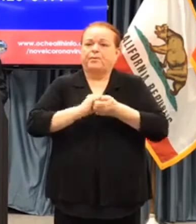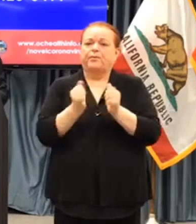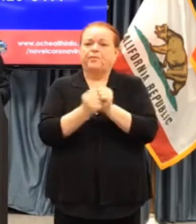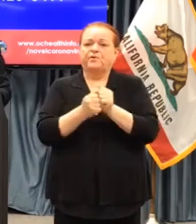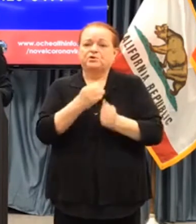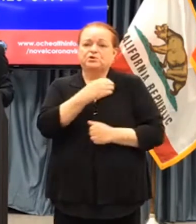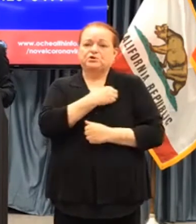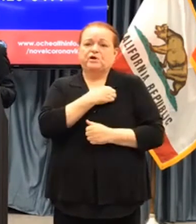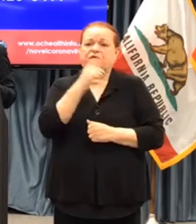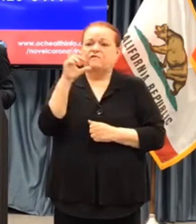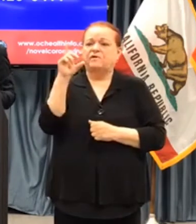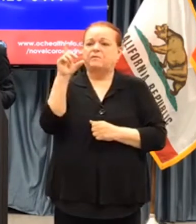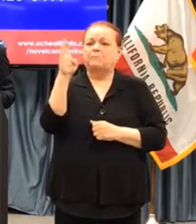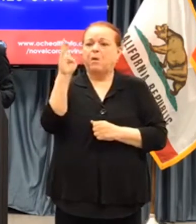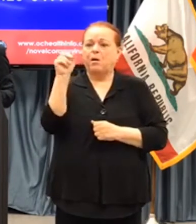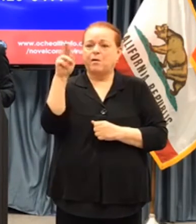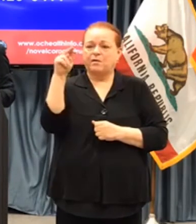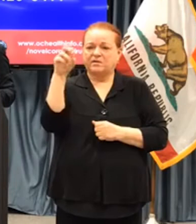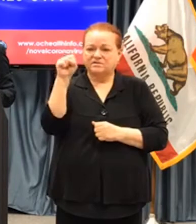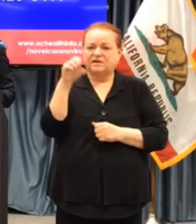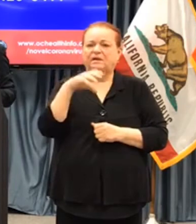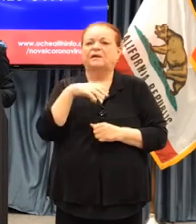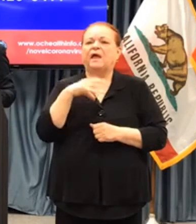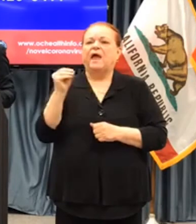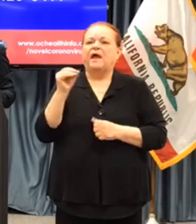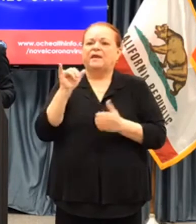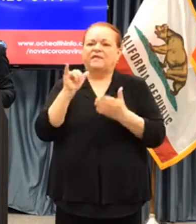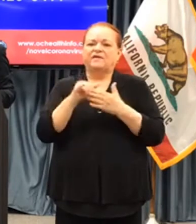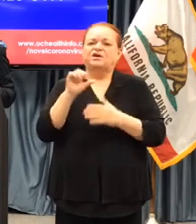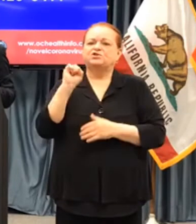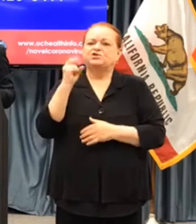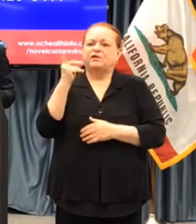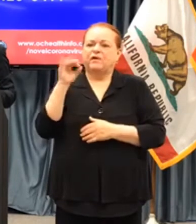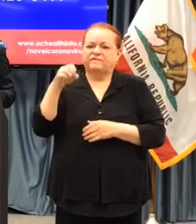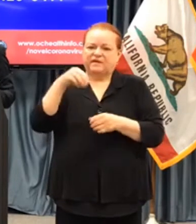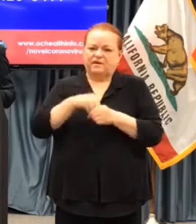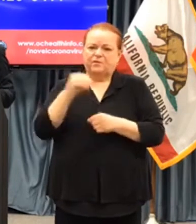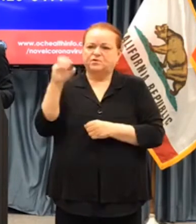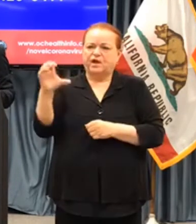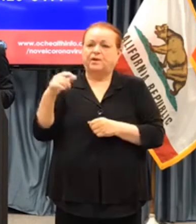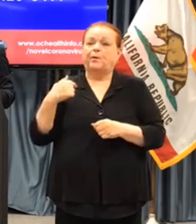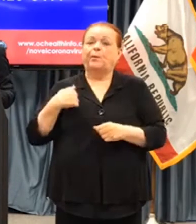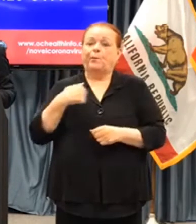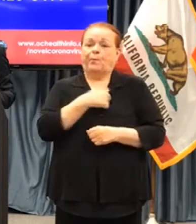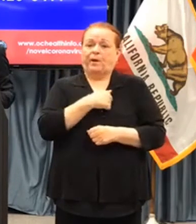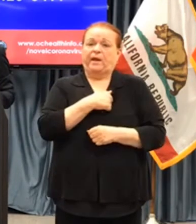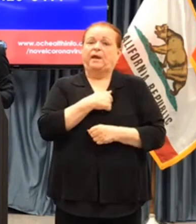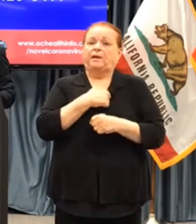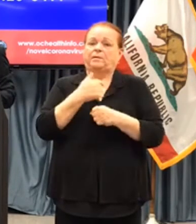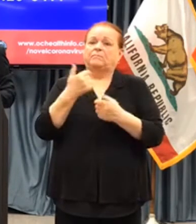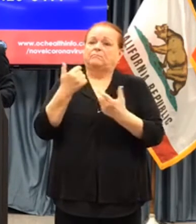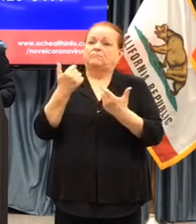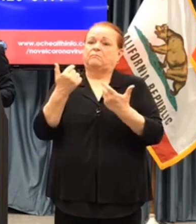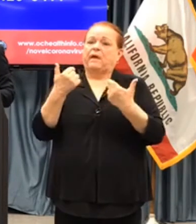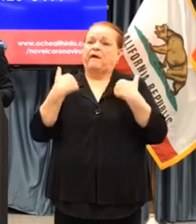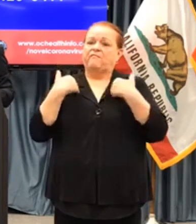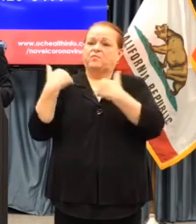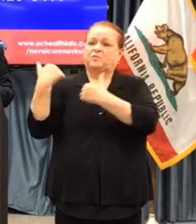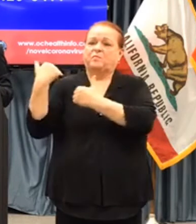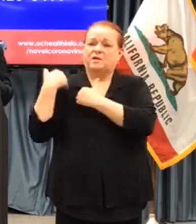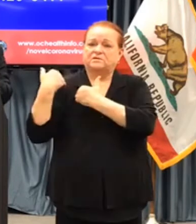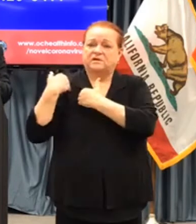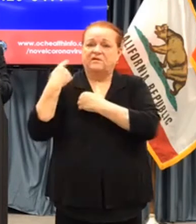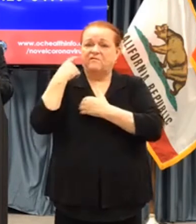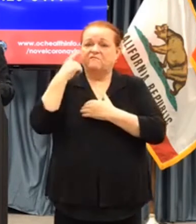Barnes and the chiefs of police in this county. We're the individuals who are charged with frontline public safety.